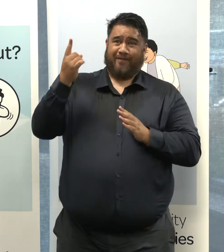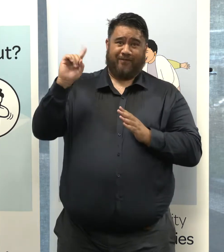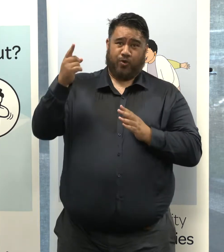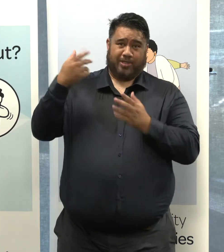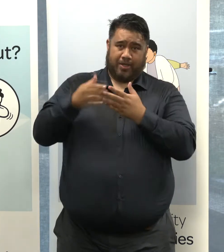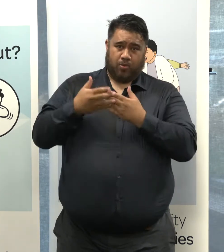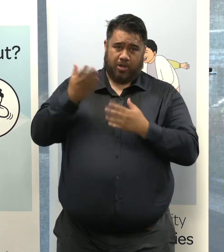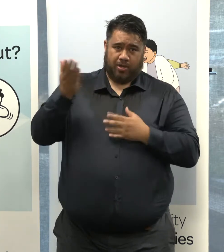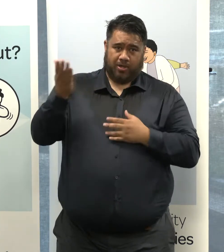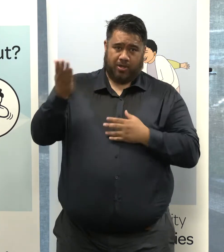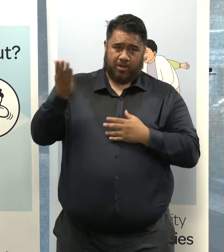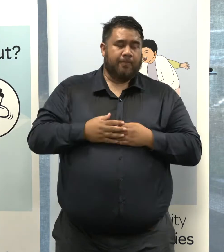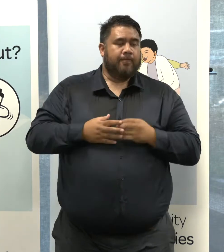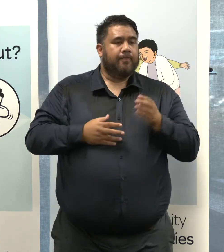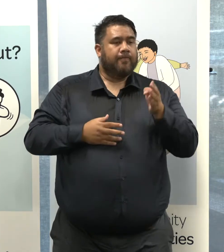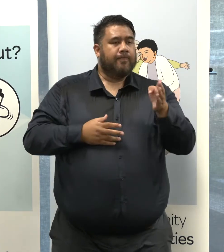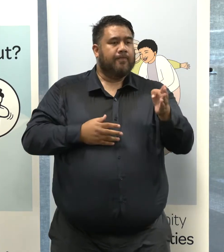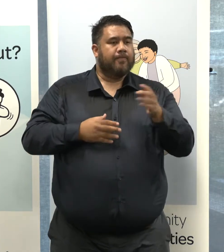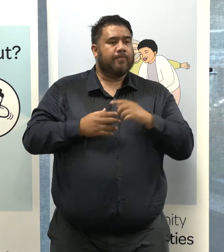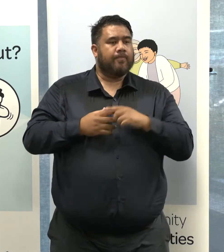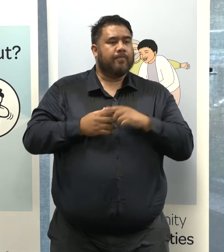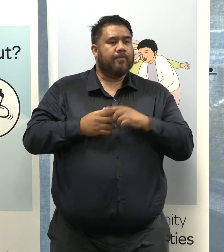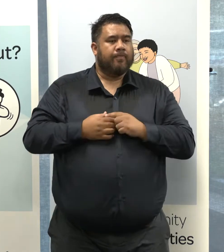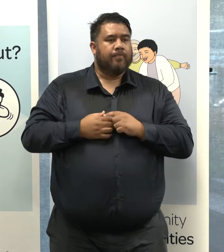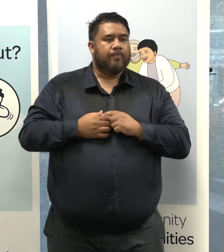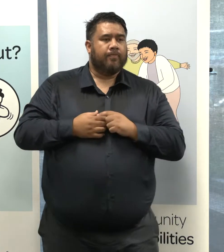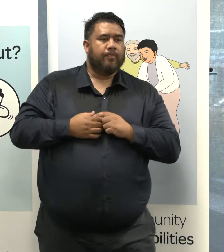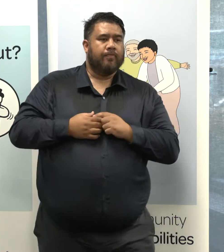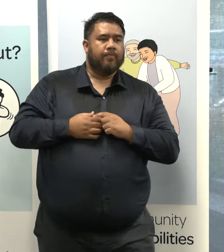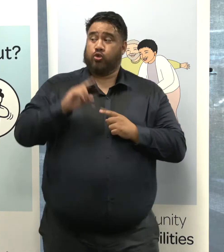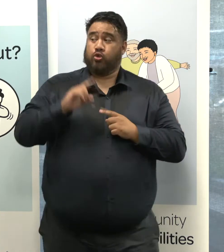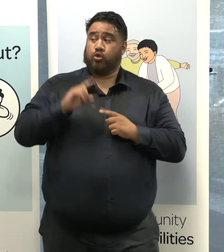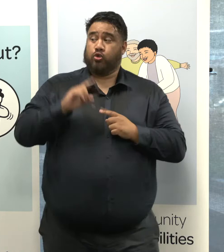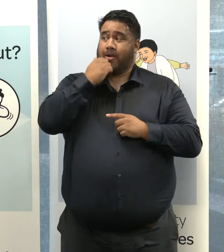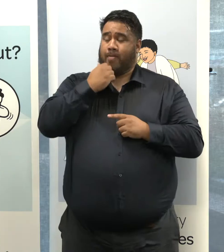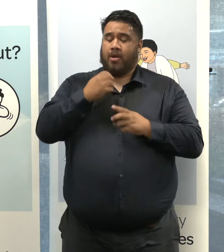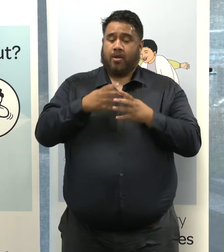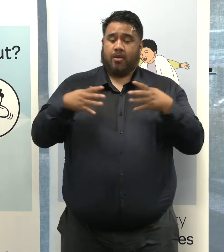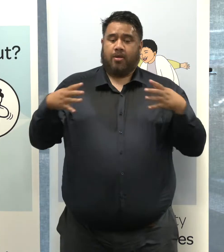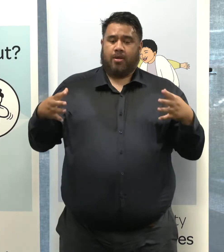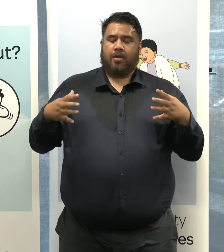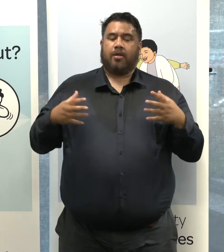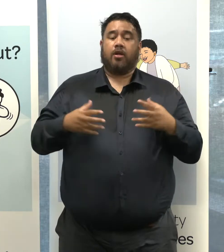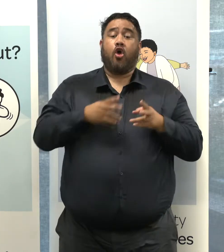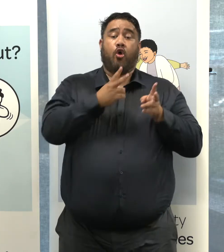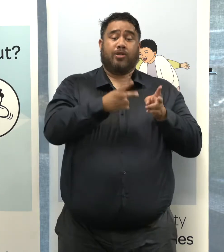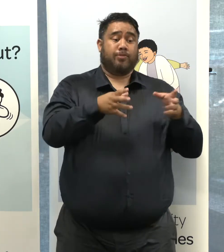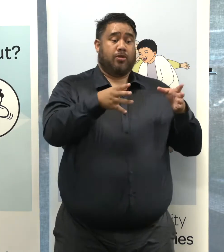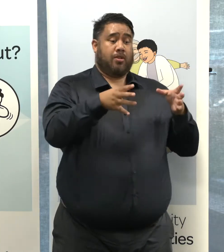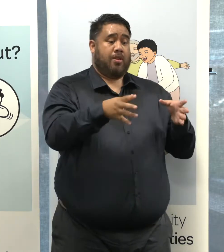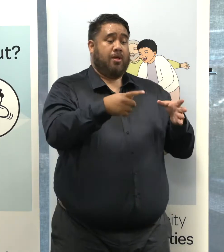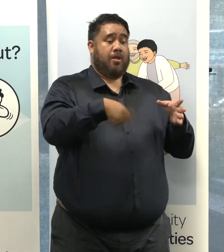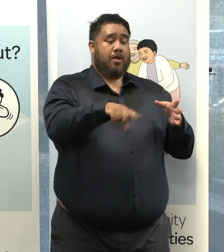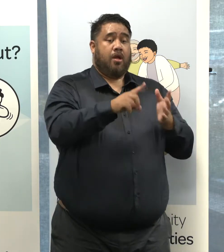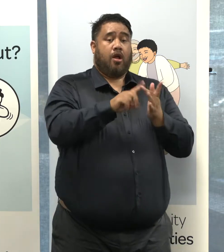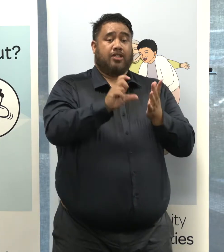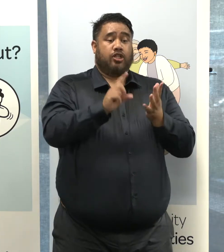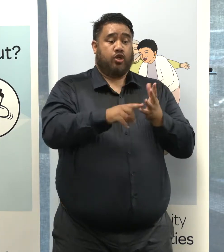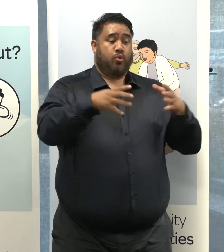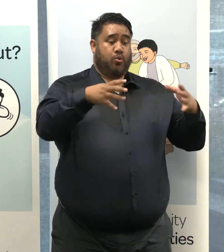Dr. Sorry, Bloomfield, as a follow-up. can you tell us of today's numbers, how many of the hospitalisations and people in ICU